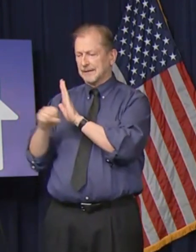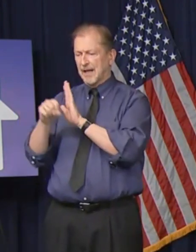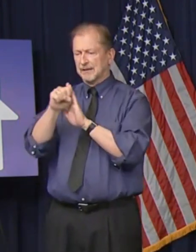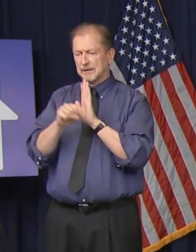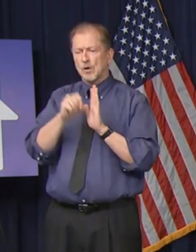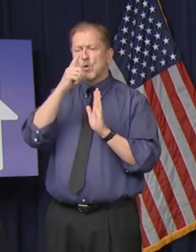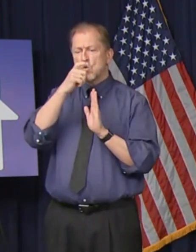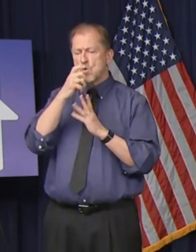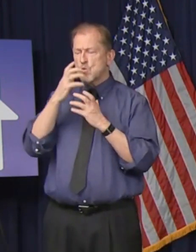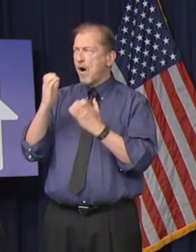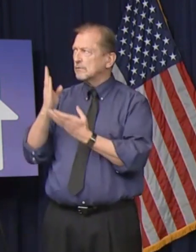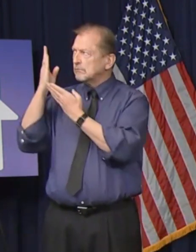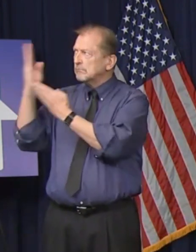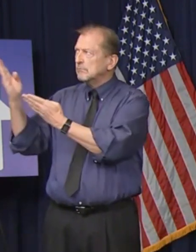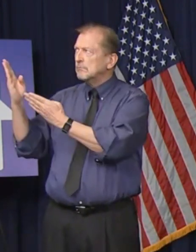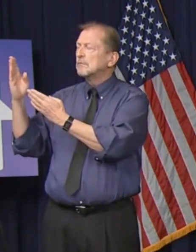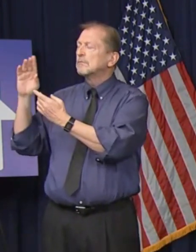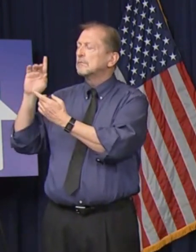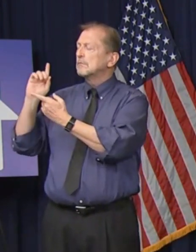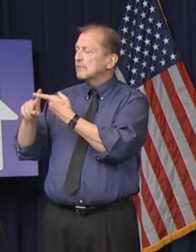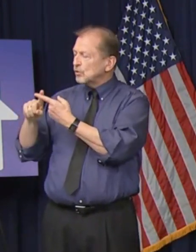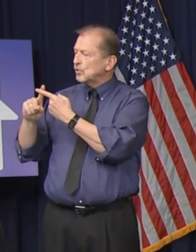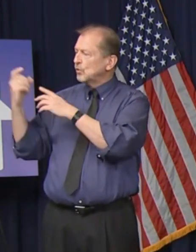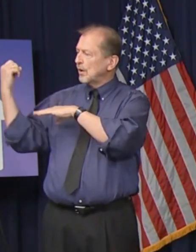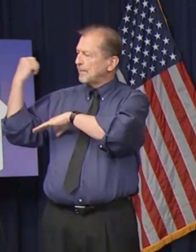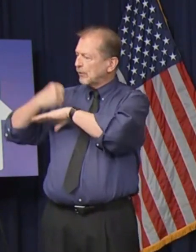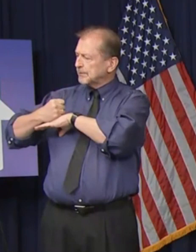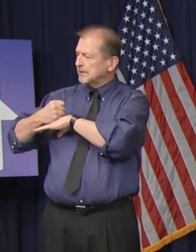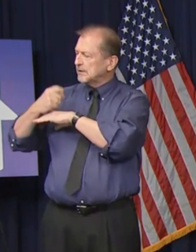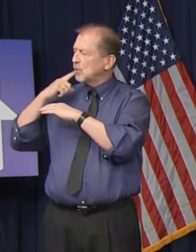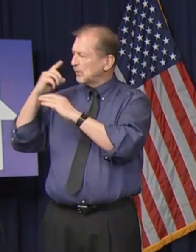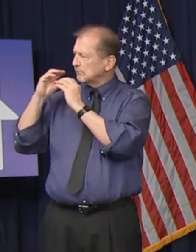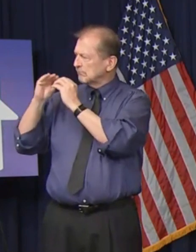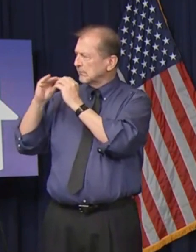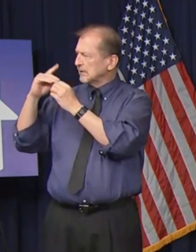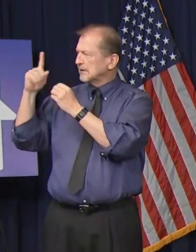Is that something you've considered or would consider addressing with state lawmakers? No.